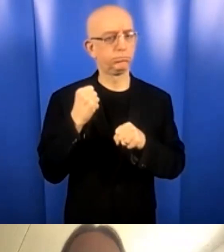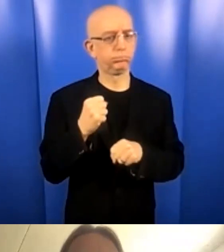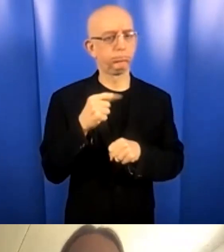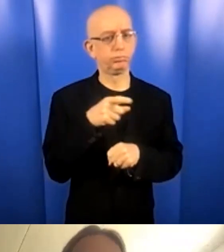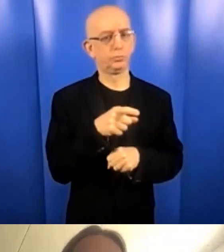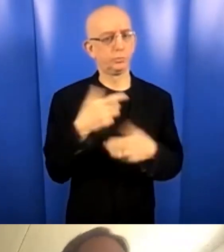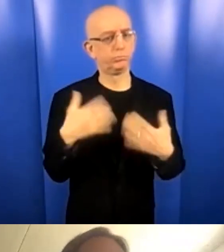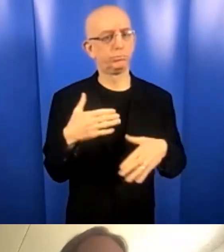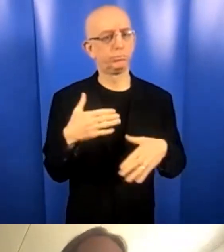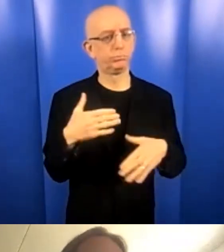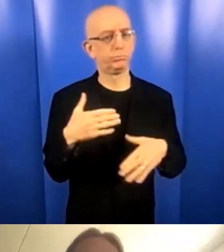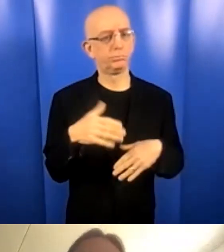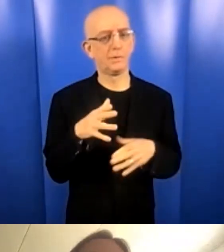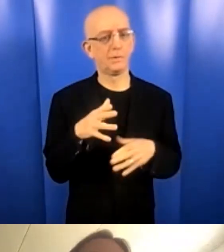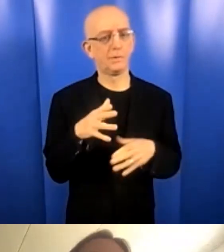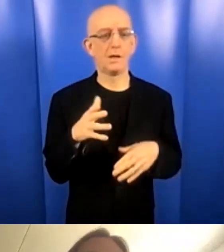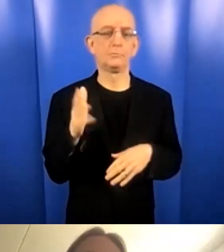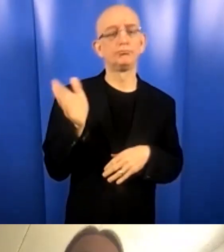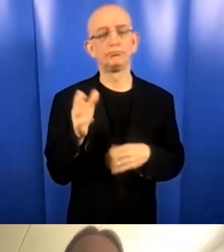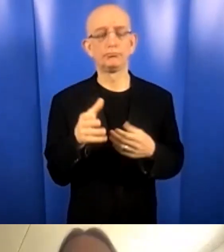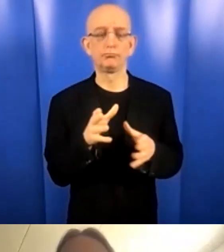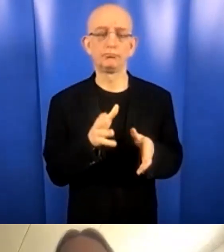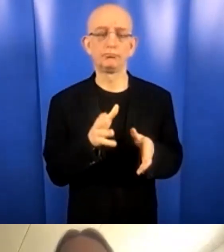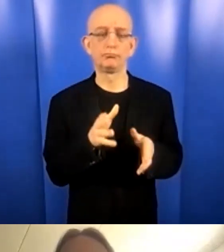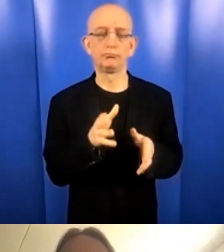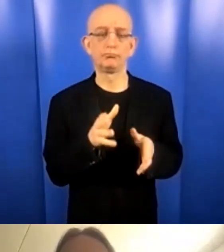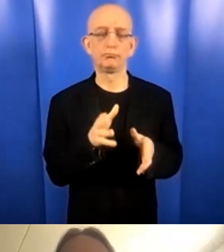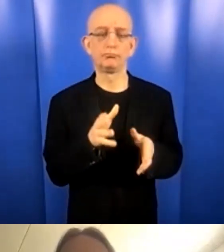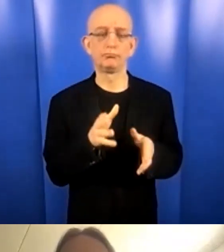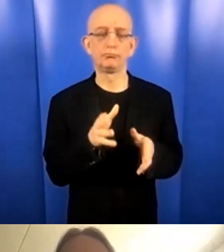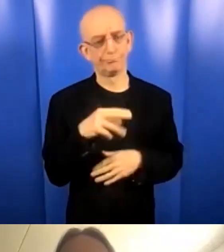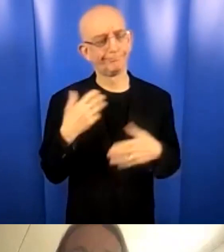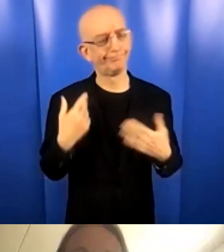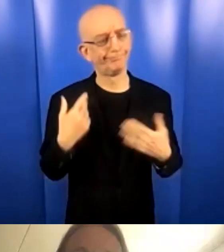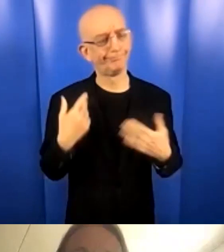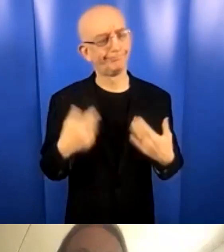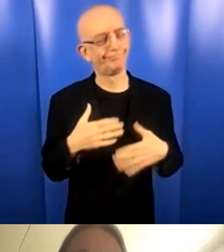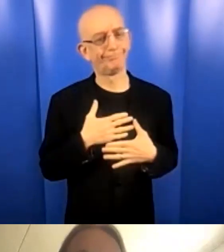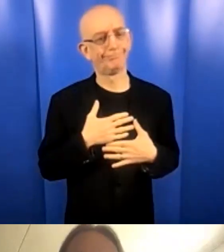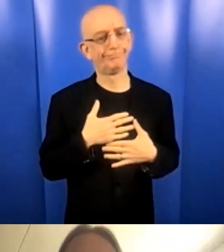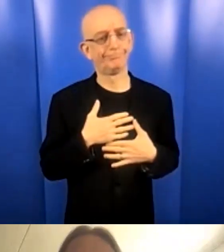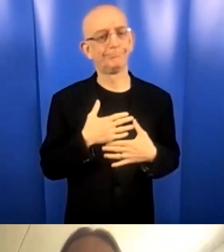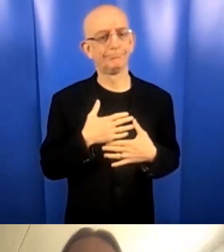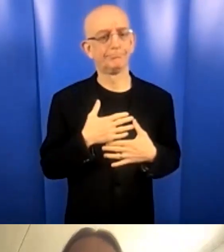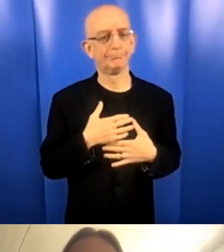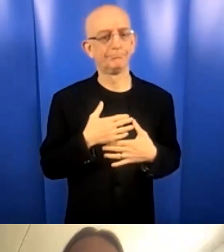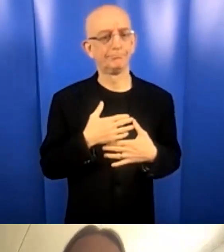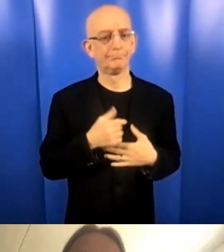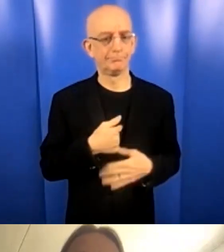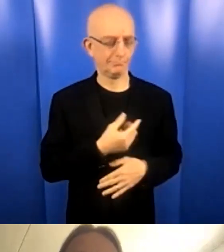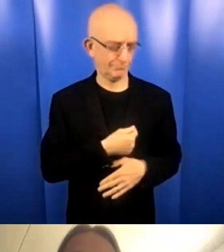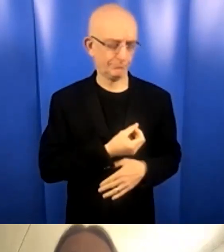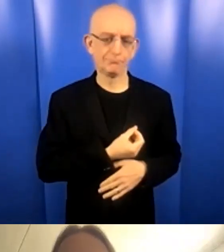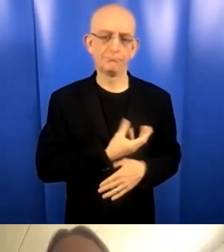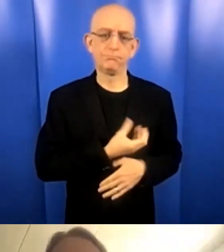I'm going to break our flow a little bit because I have the feeling that this is a very nice flow on to